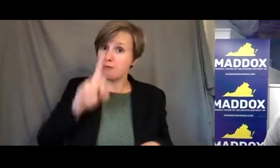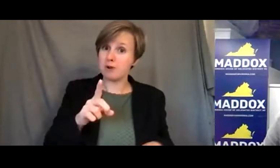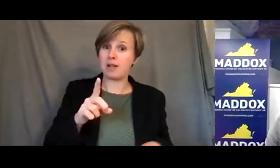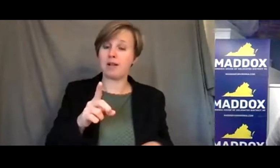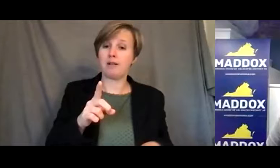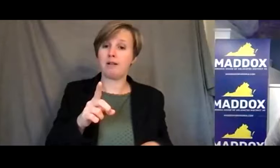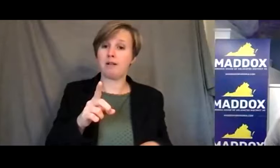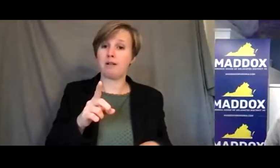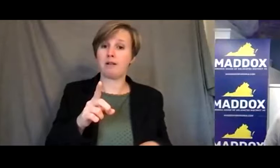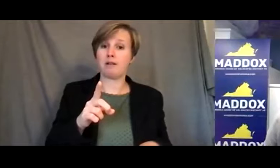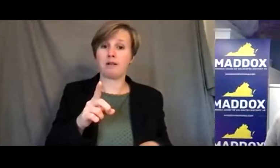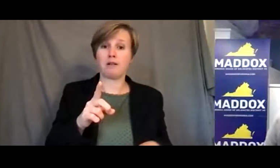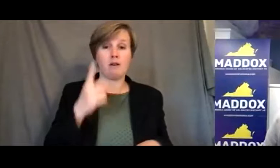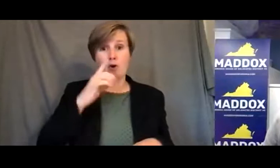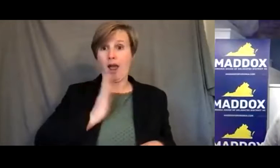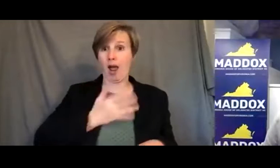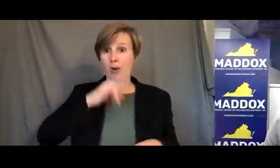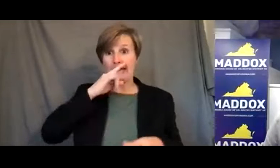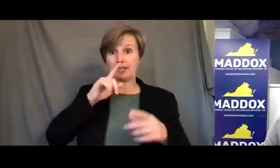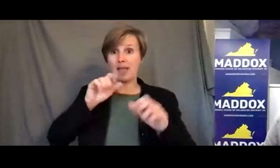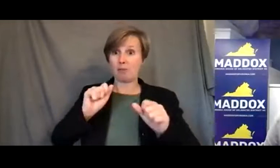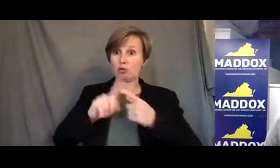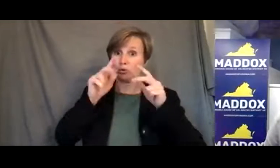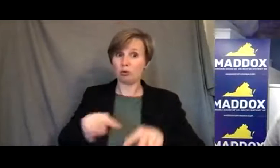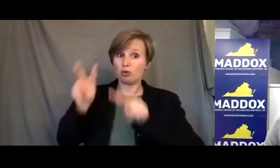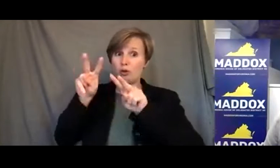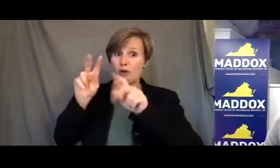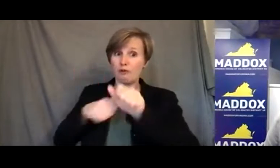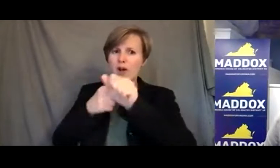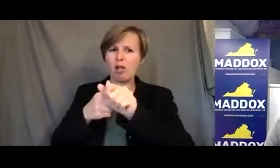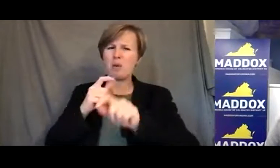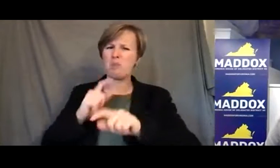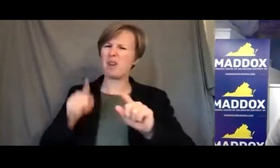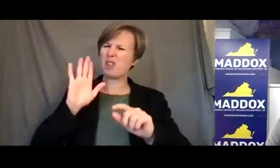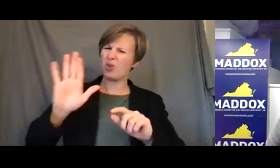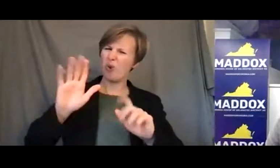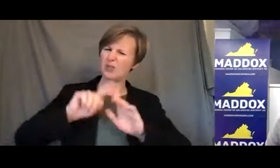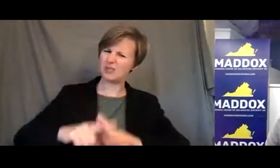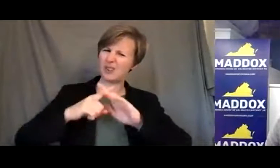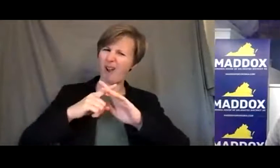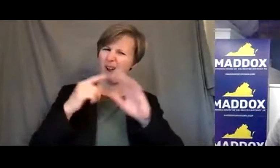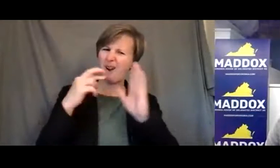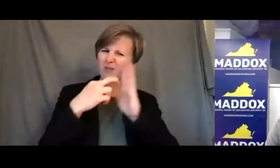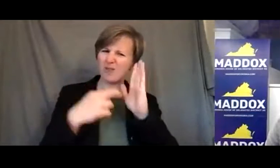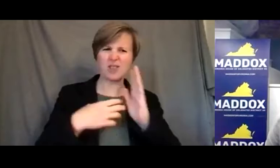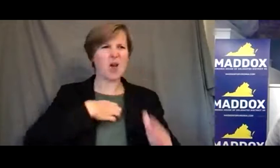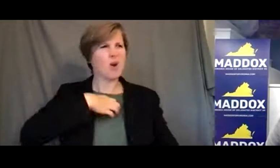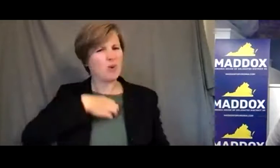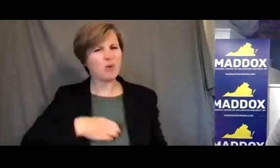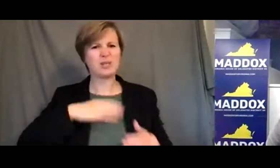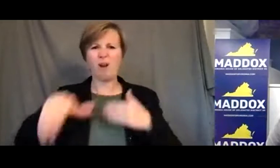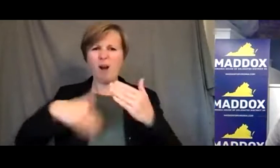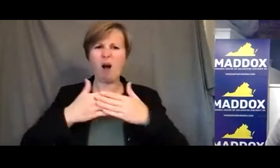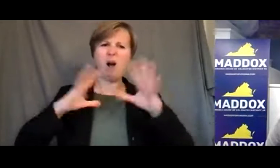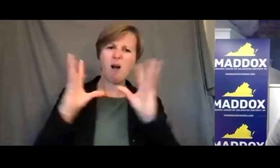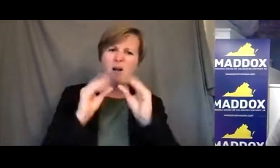someone for our kids to follow, but I also just love the rules that you opened up with. I wish all of these debates and all of these forums would be